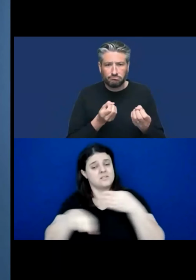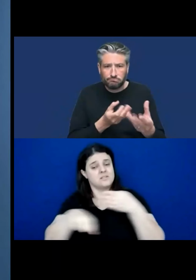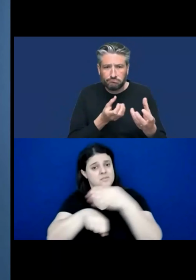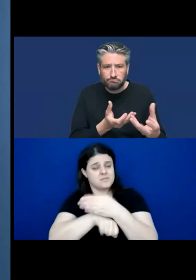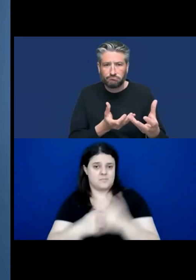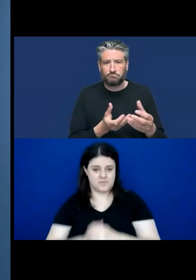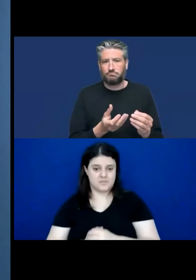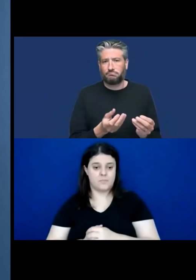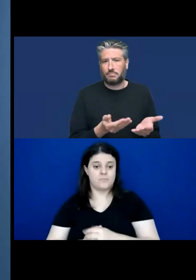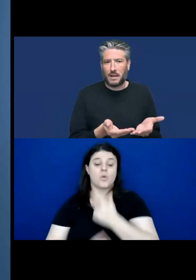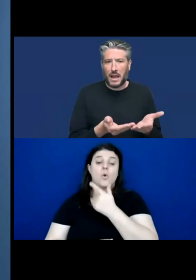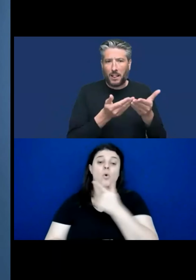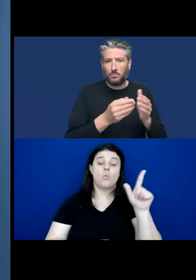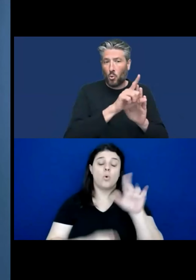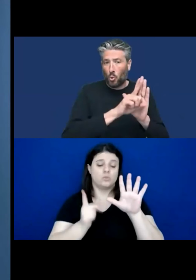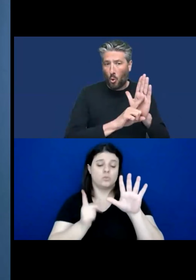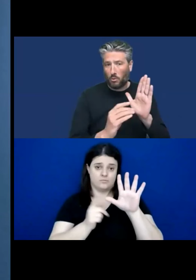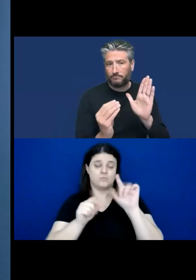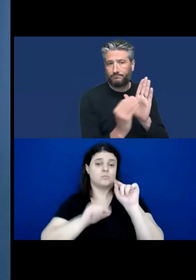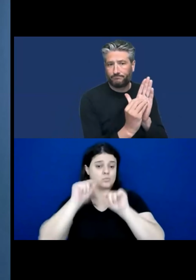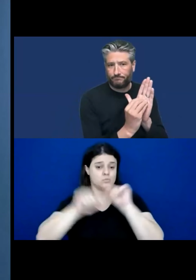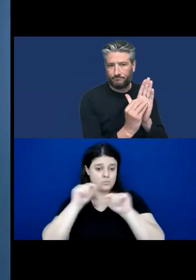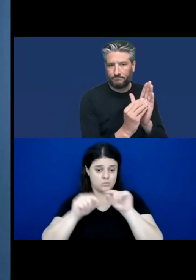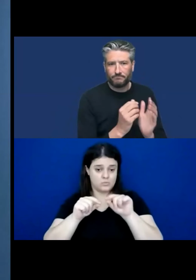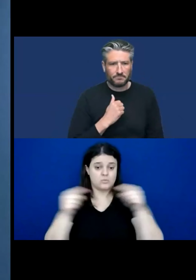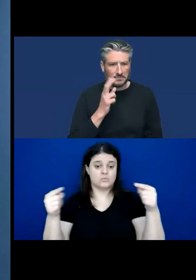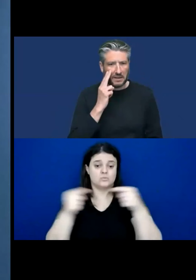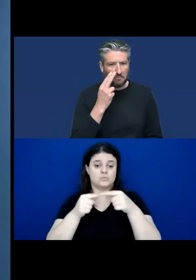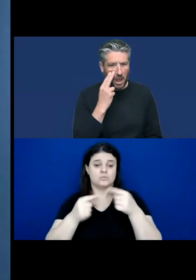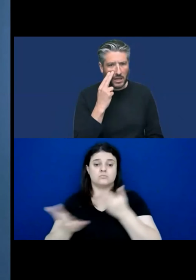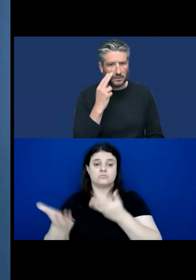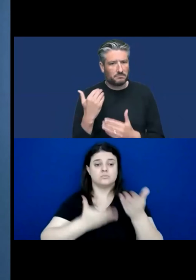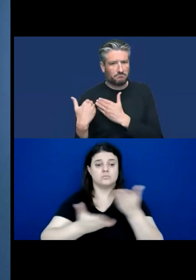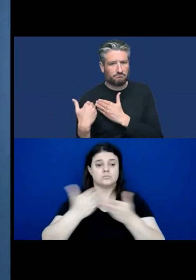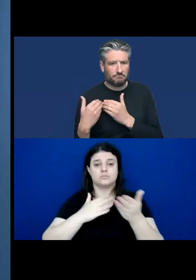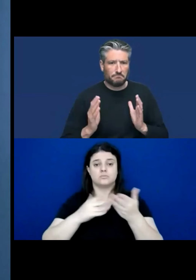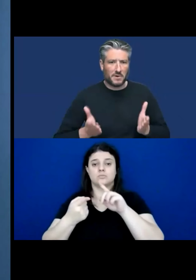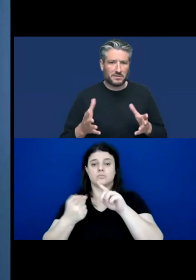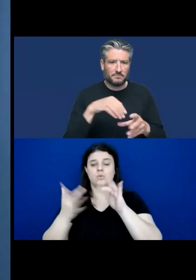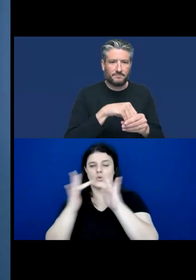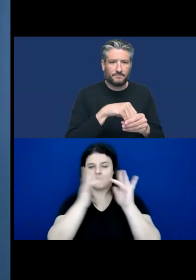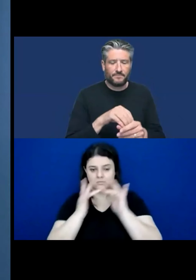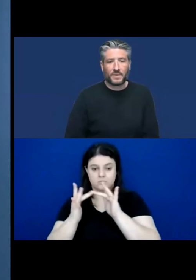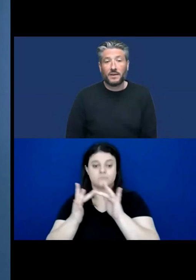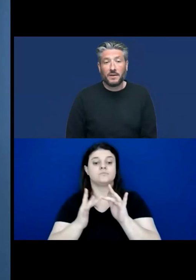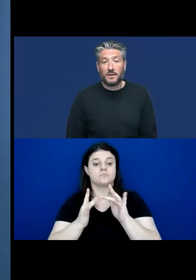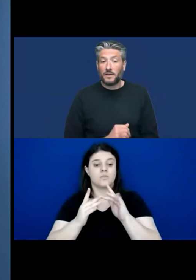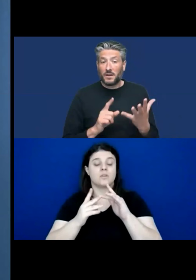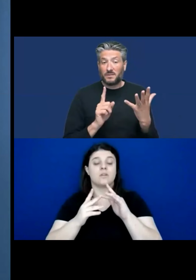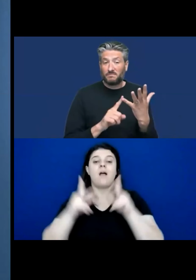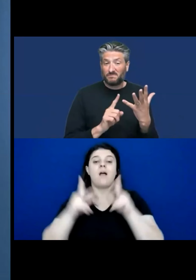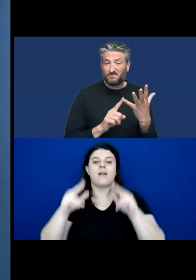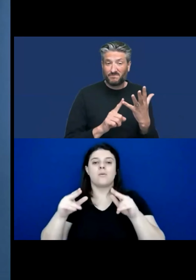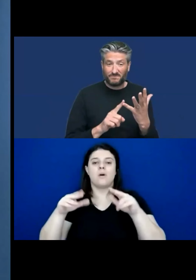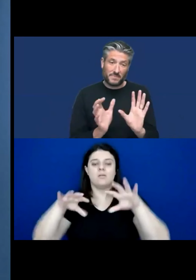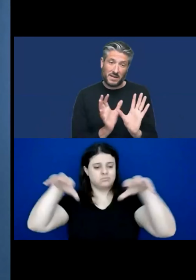The last step is connected to networking. We like to build bridges and to connect to